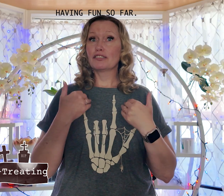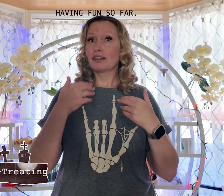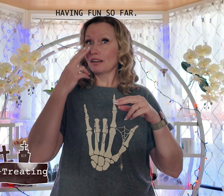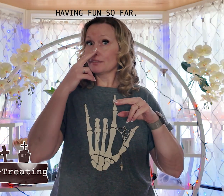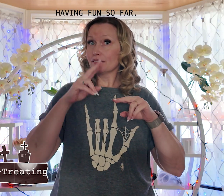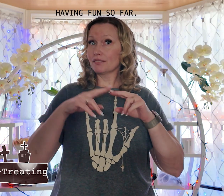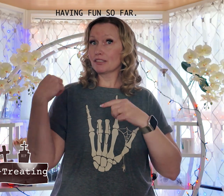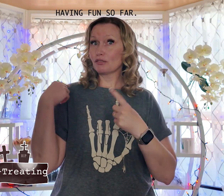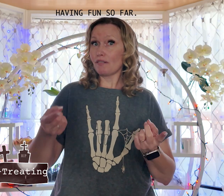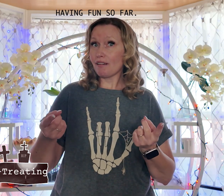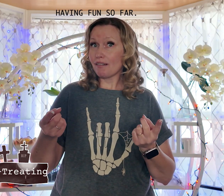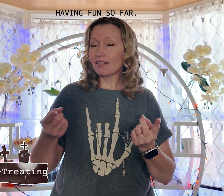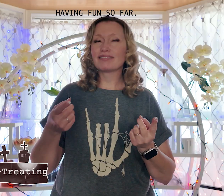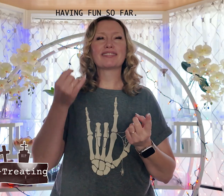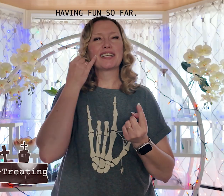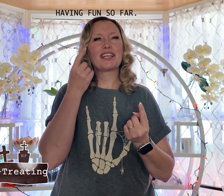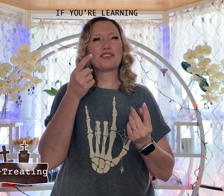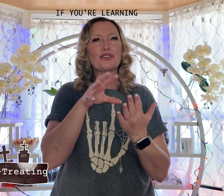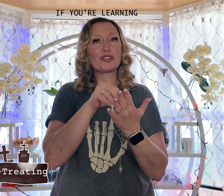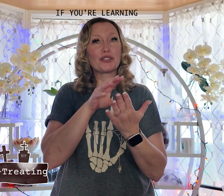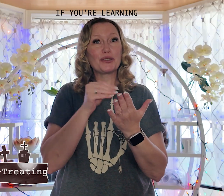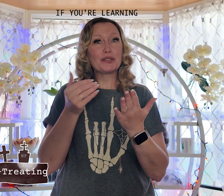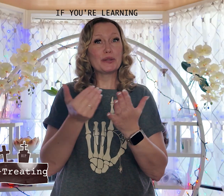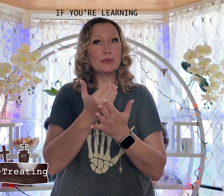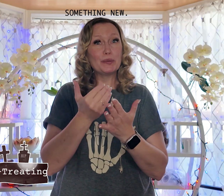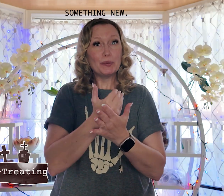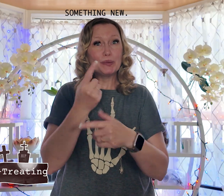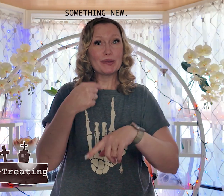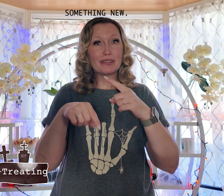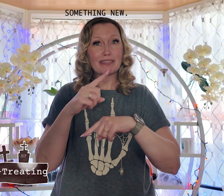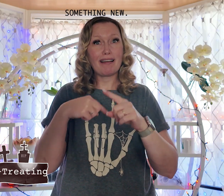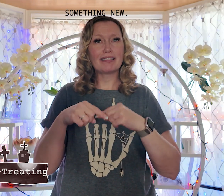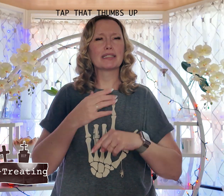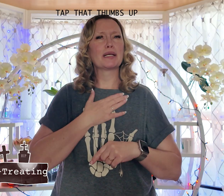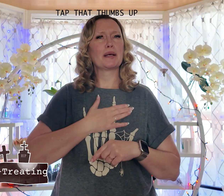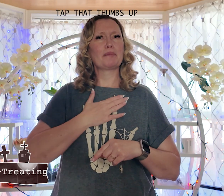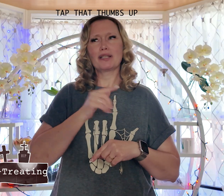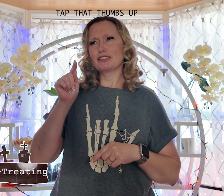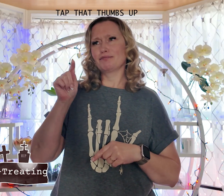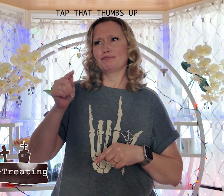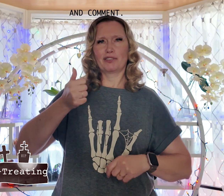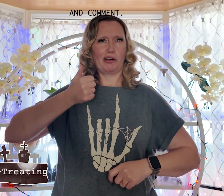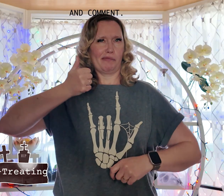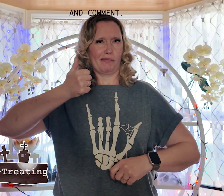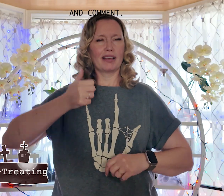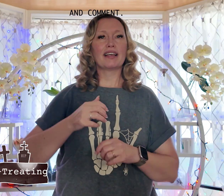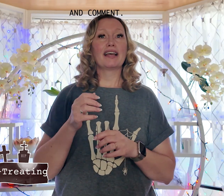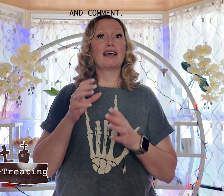Having fun so far? If you're learning something new, tap that thumbs up and comment